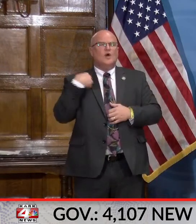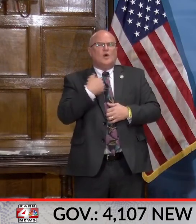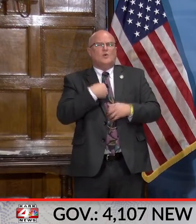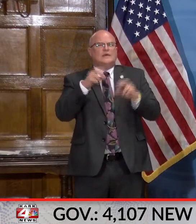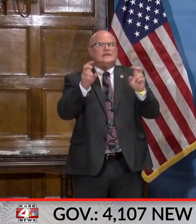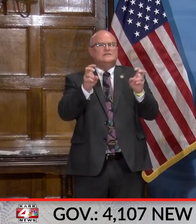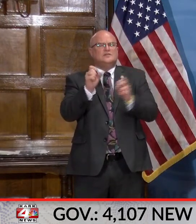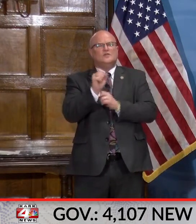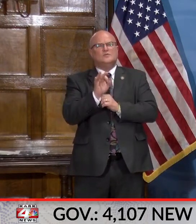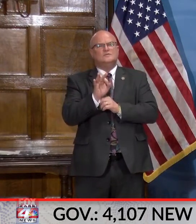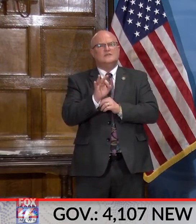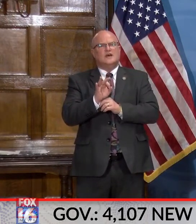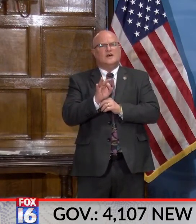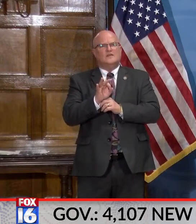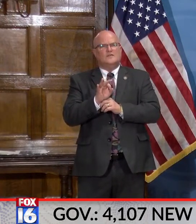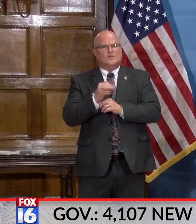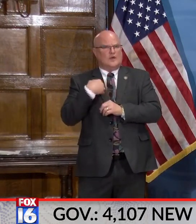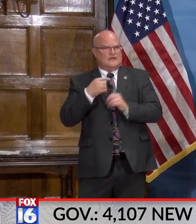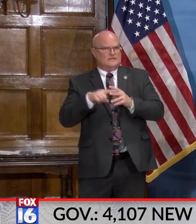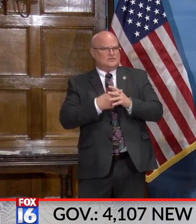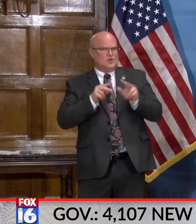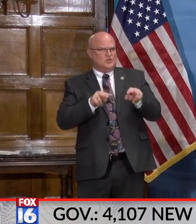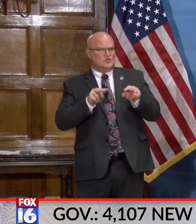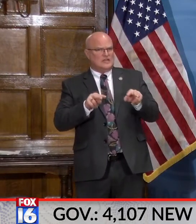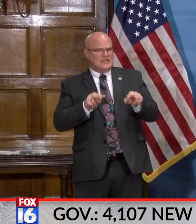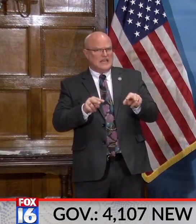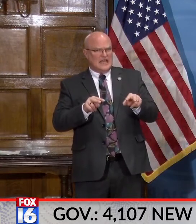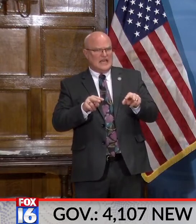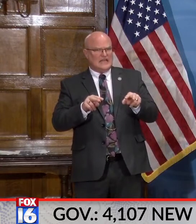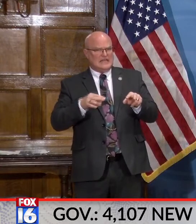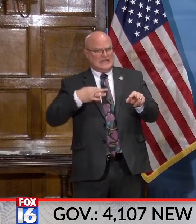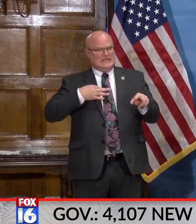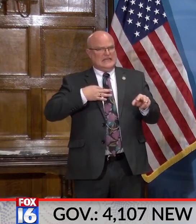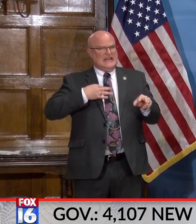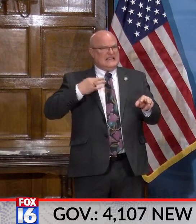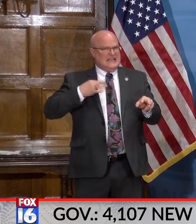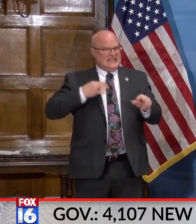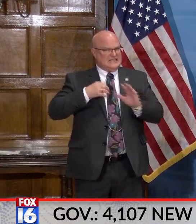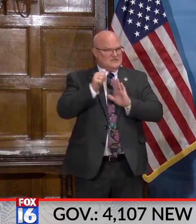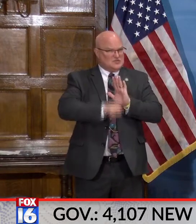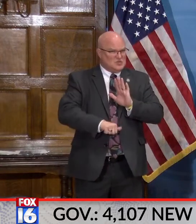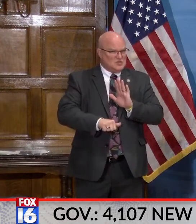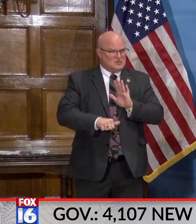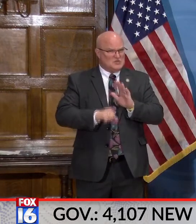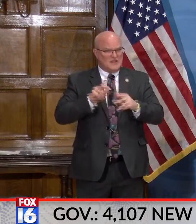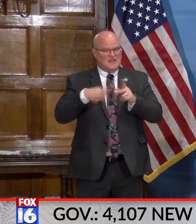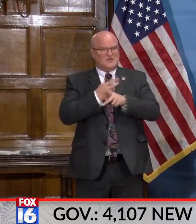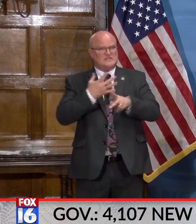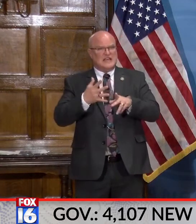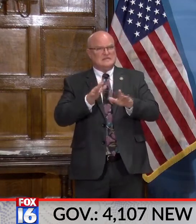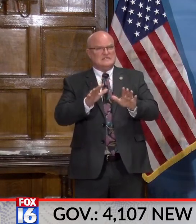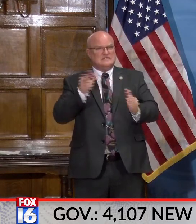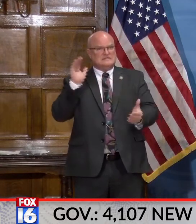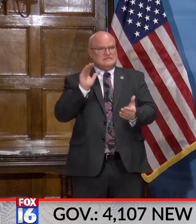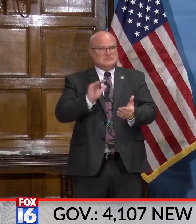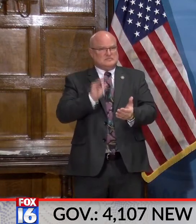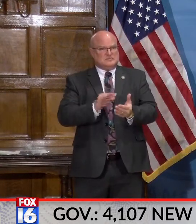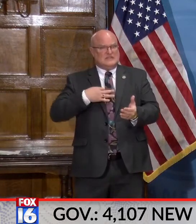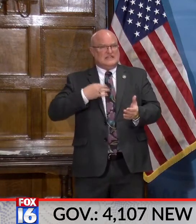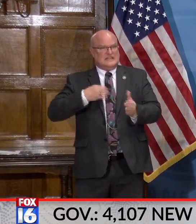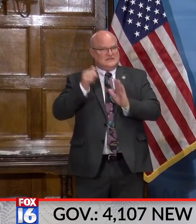of, are we going to have to start looking at elective procedures, non-essential procedures, cutting back on those kinds of things yet? Are